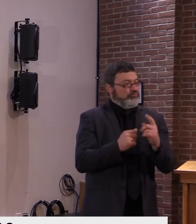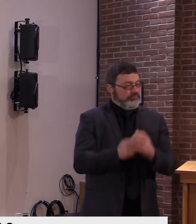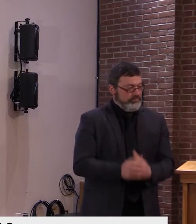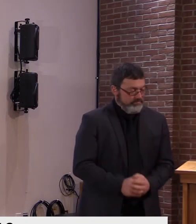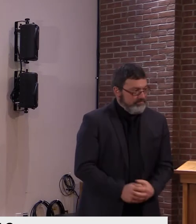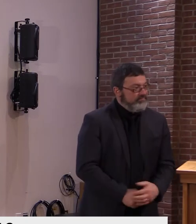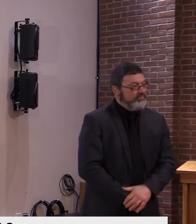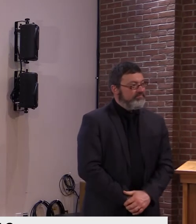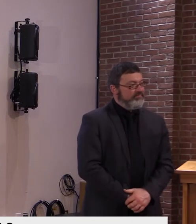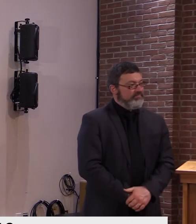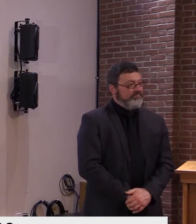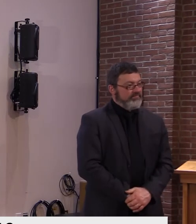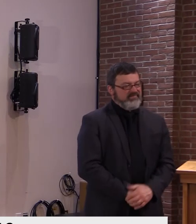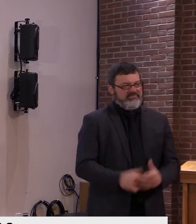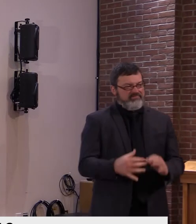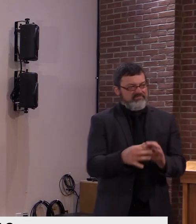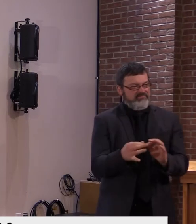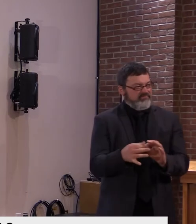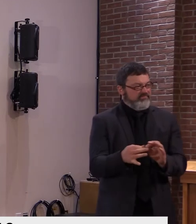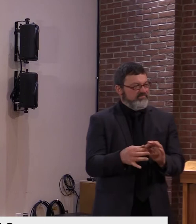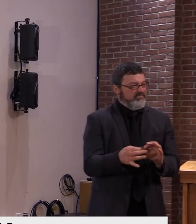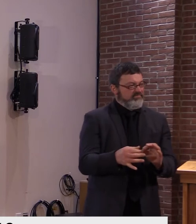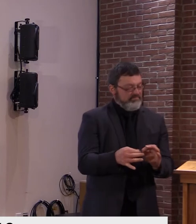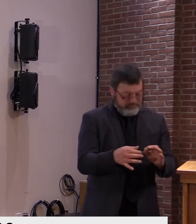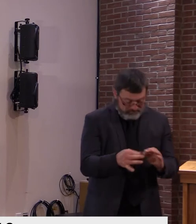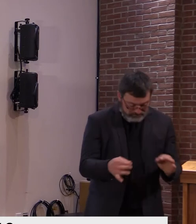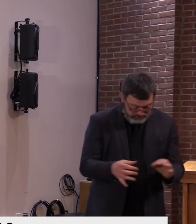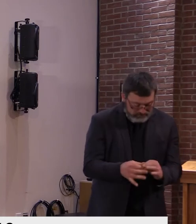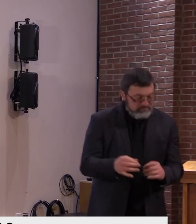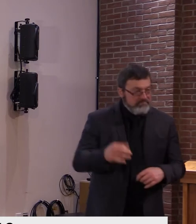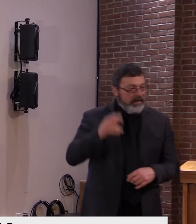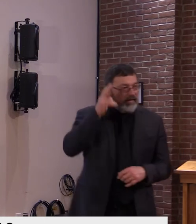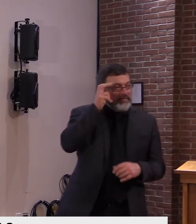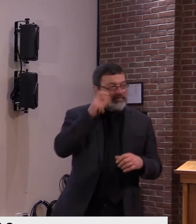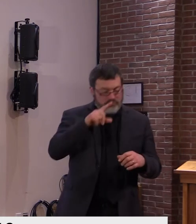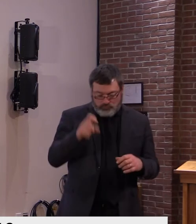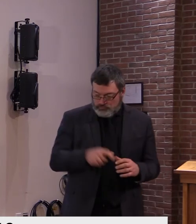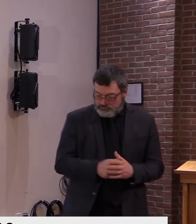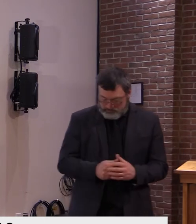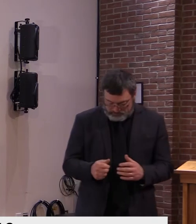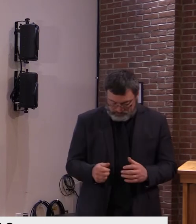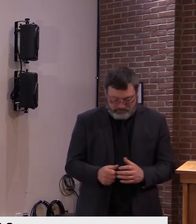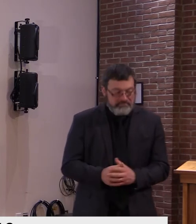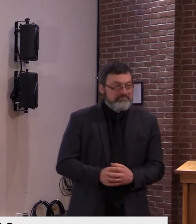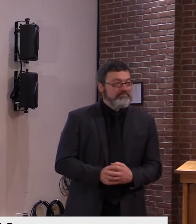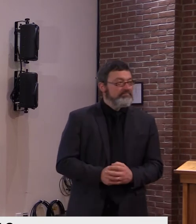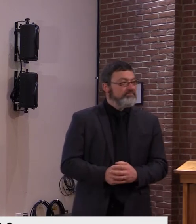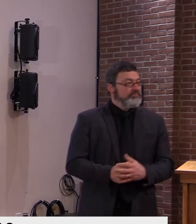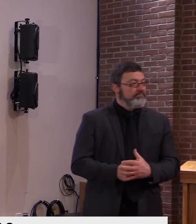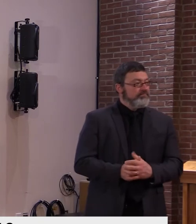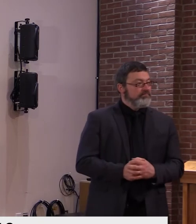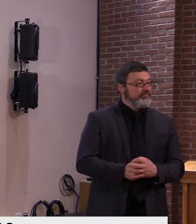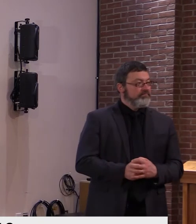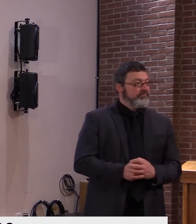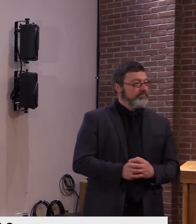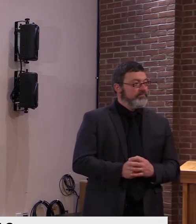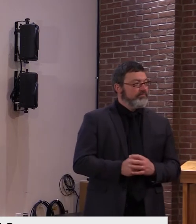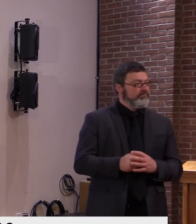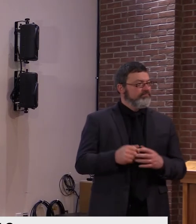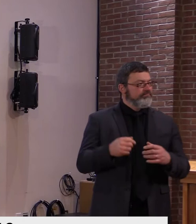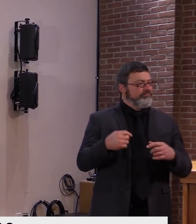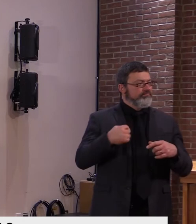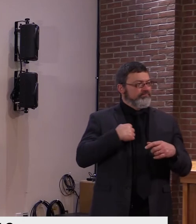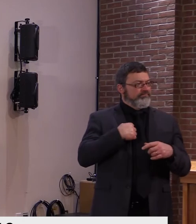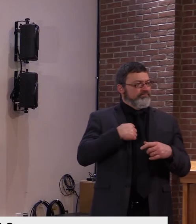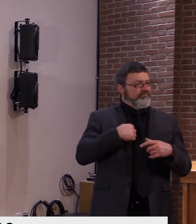deaths. It appears that one was in Orleans County and two were in Bindham County. I just want to make sure that's correct. I don't believe